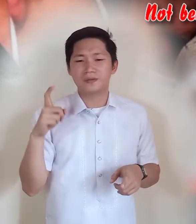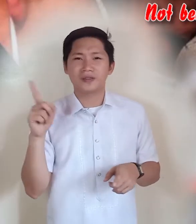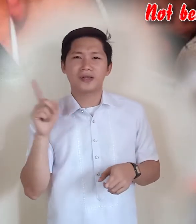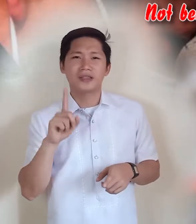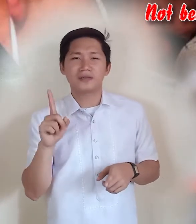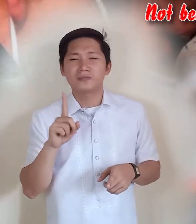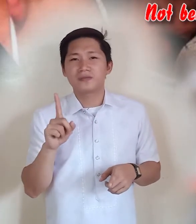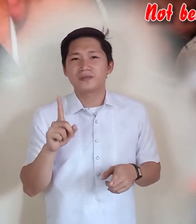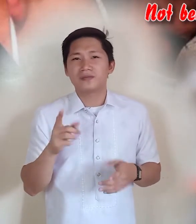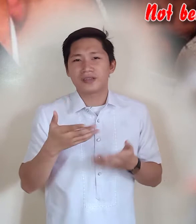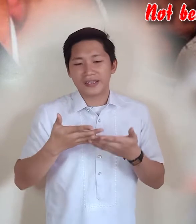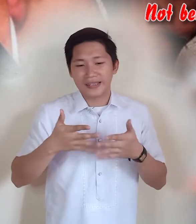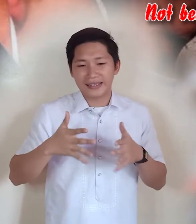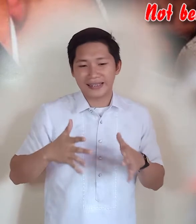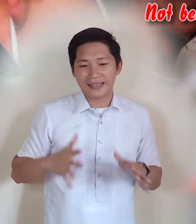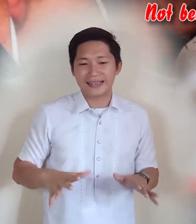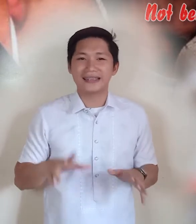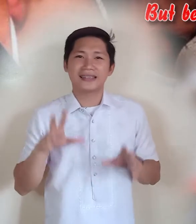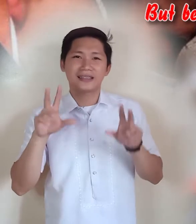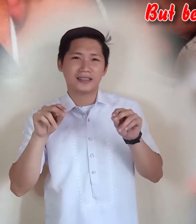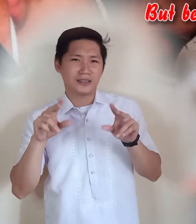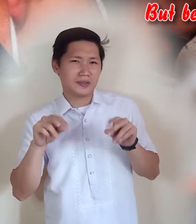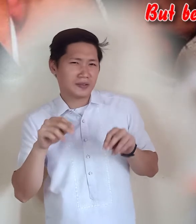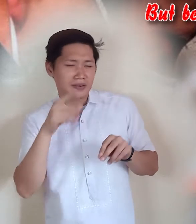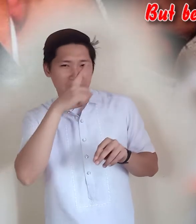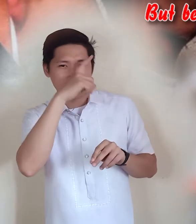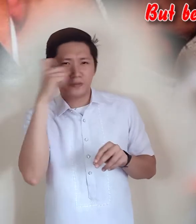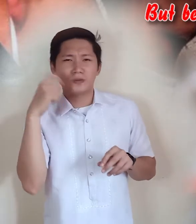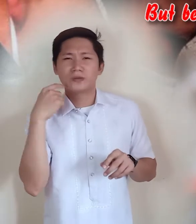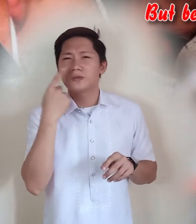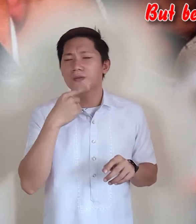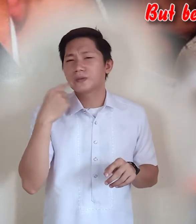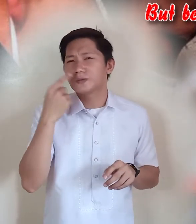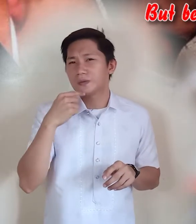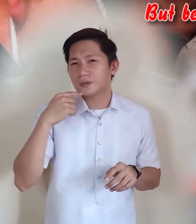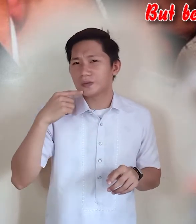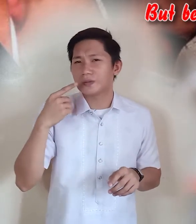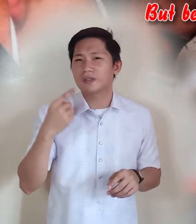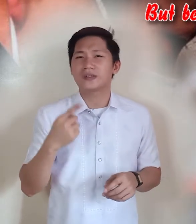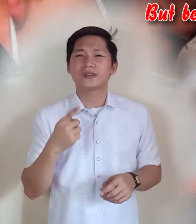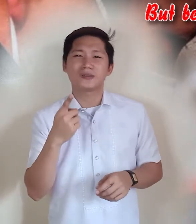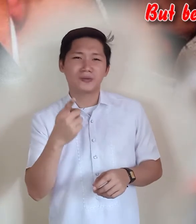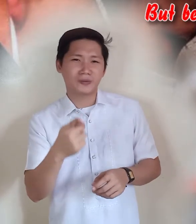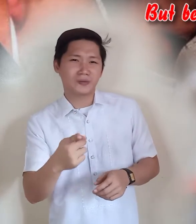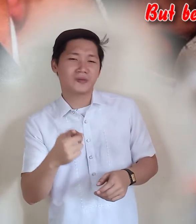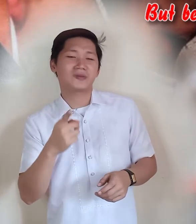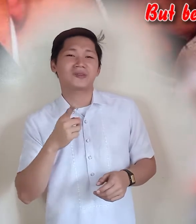because of what I've done, but because of who you